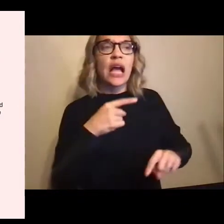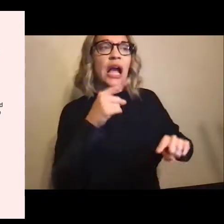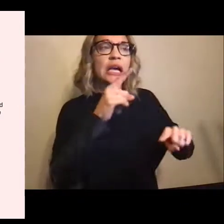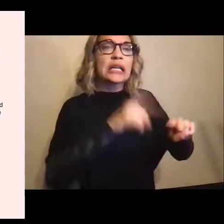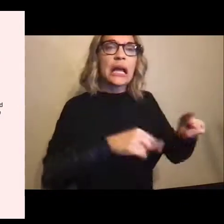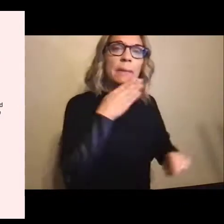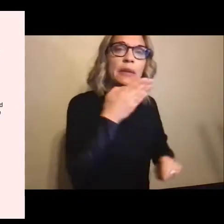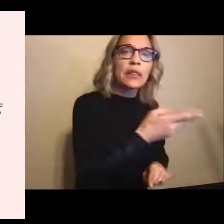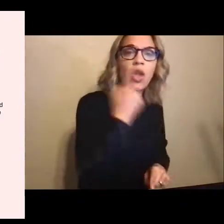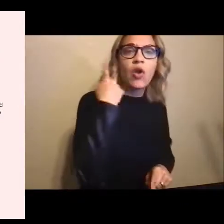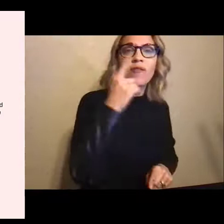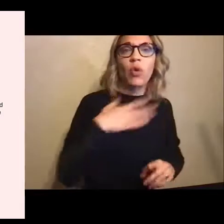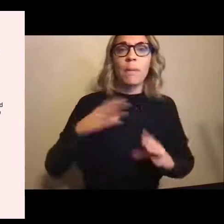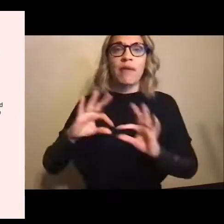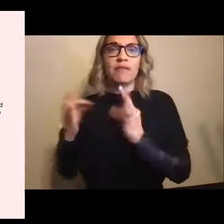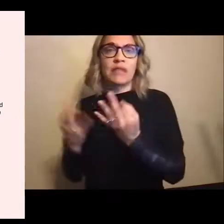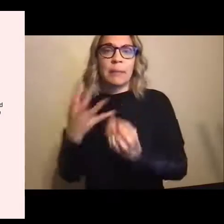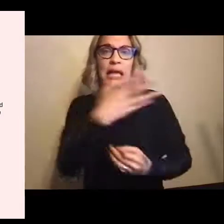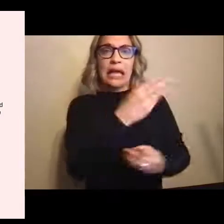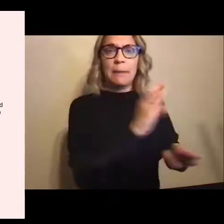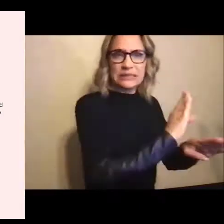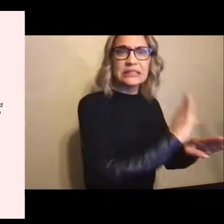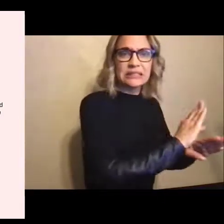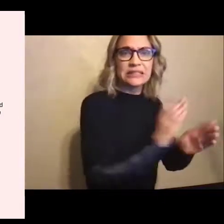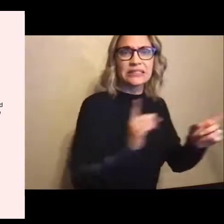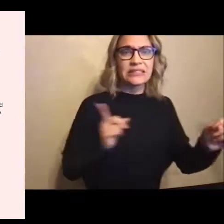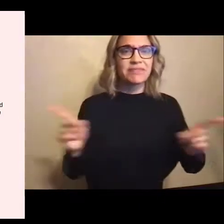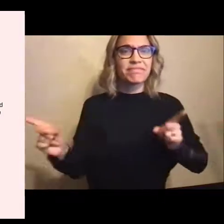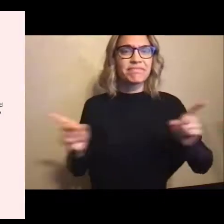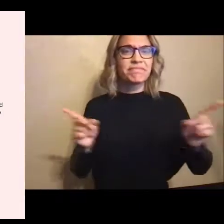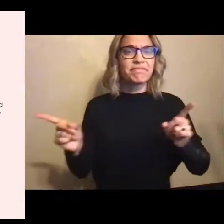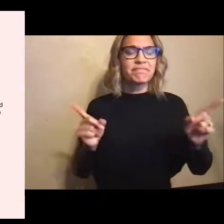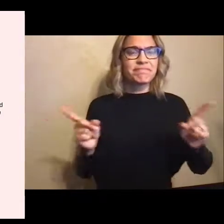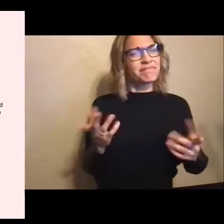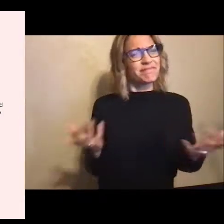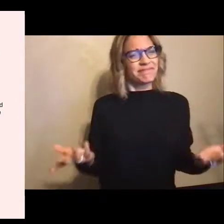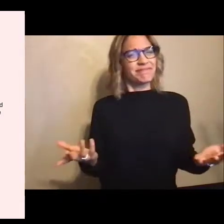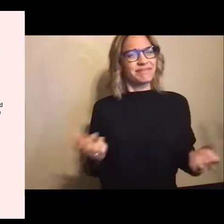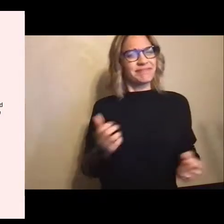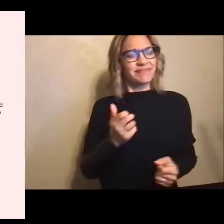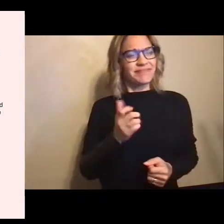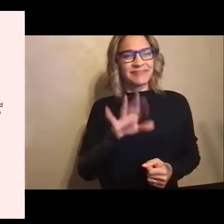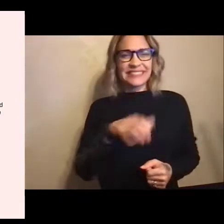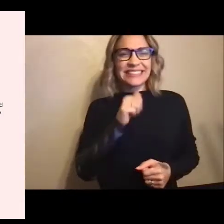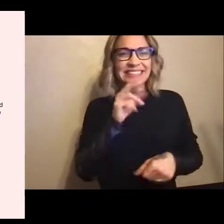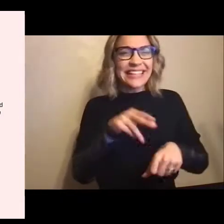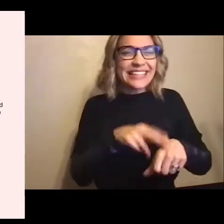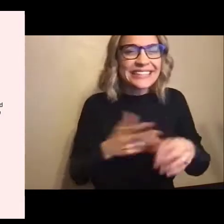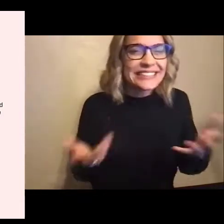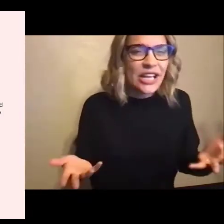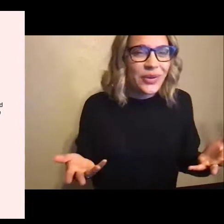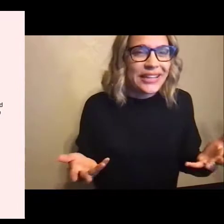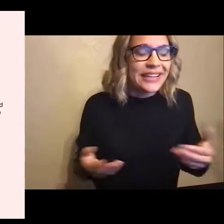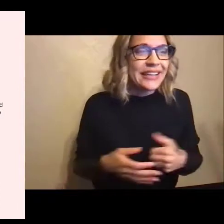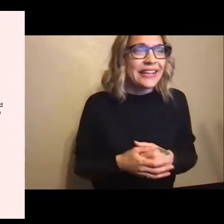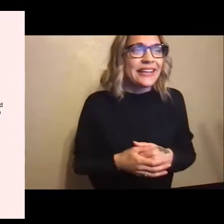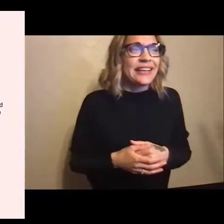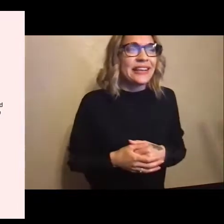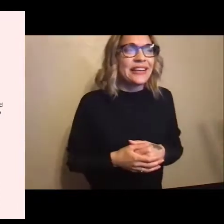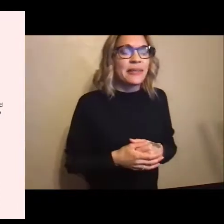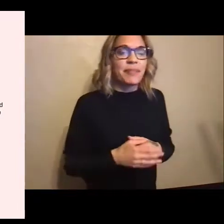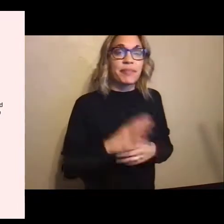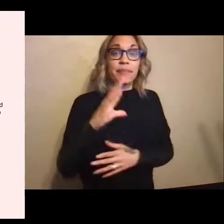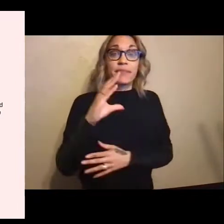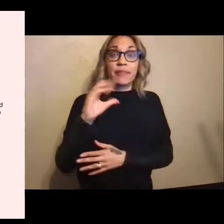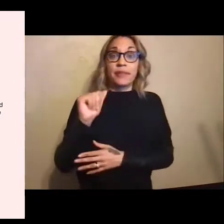And, a lot of I might feel like not good enough if I can't be there for my family, or if there's times where I can't be there for my business partners or